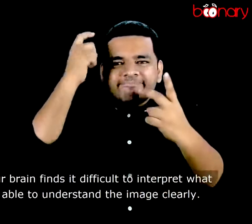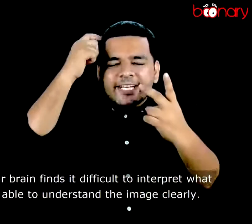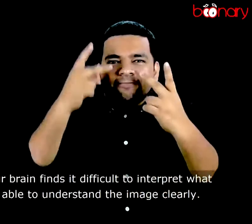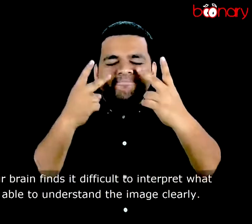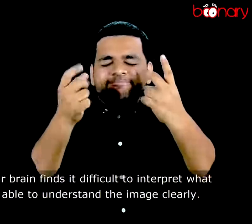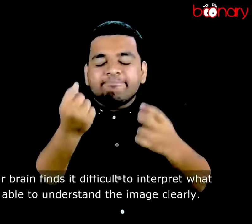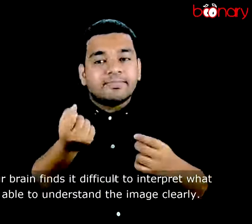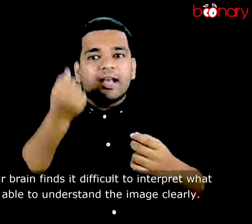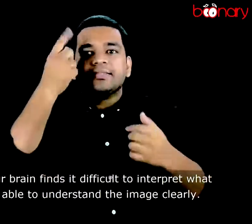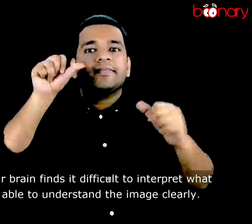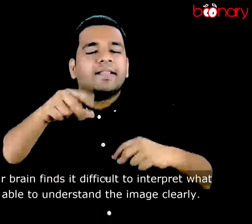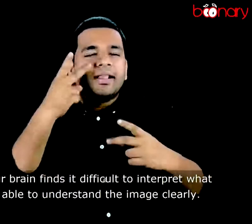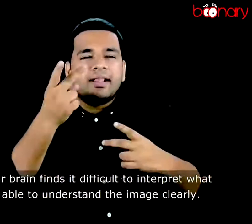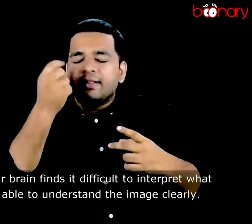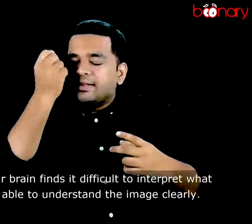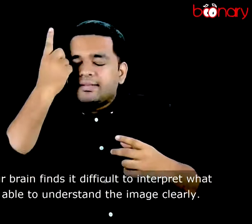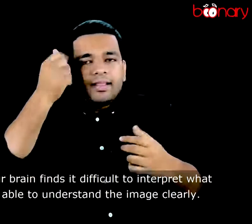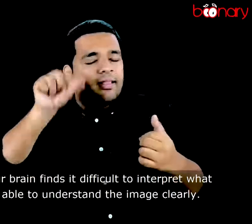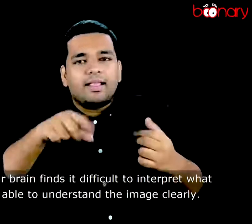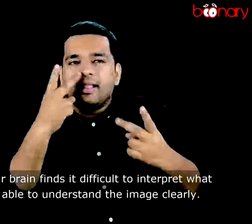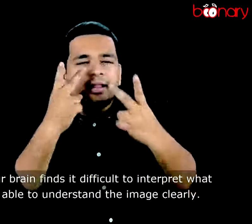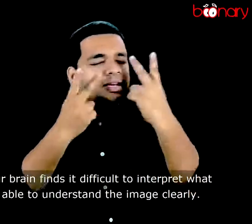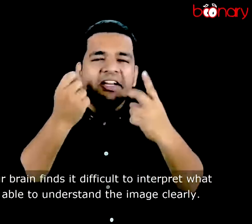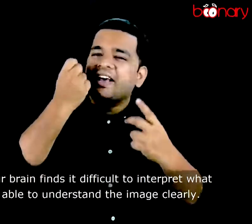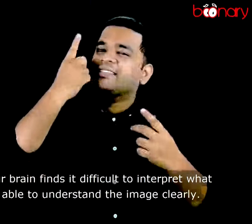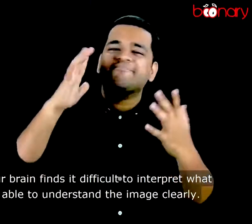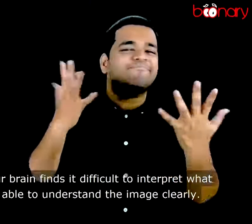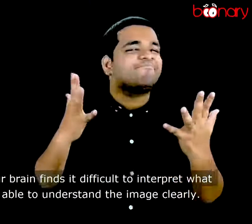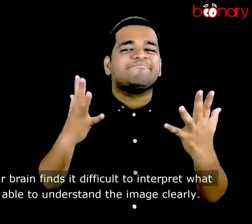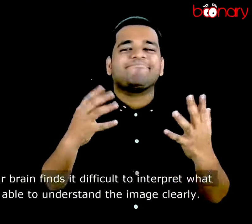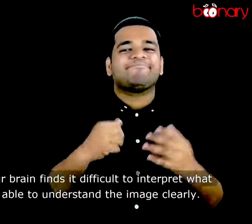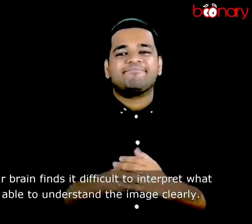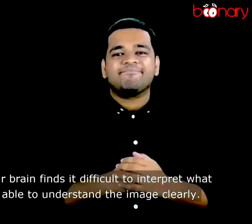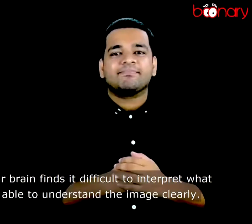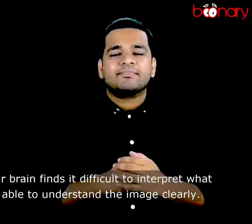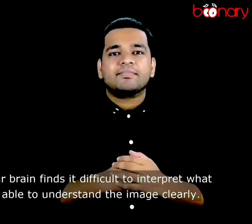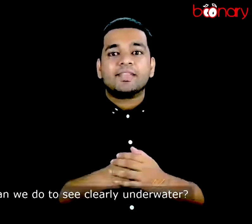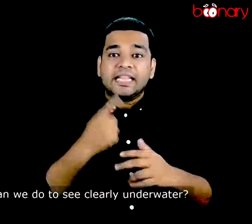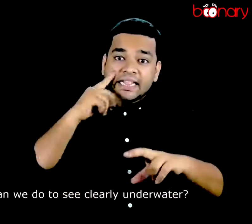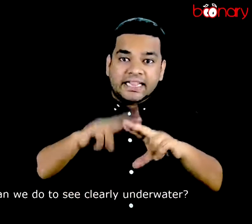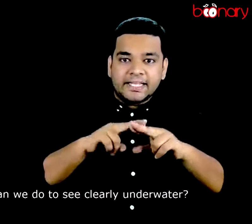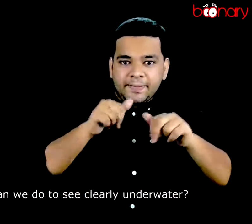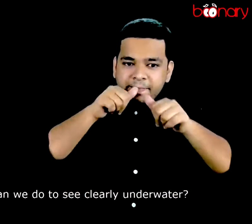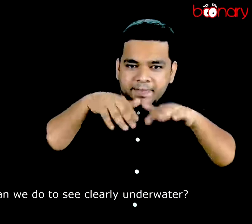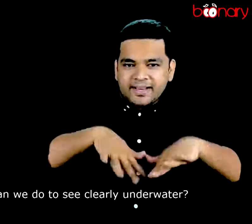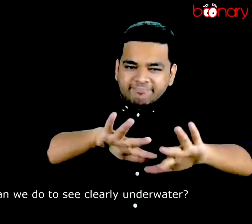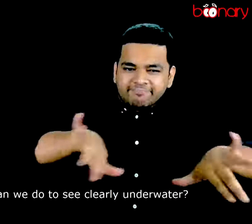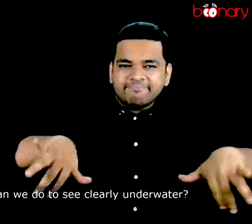to interpret what we see and is not able to understand the image clearly. So then what can we do to see